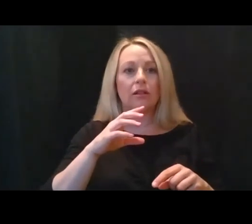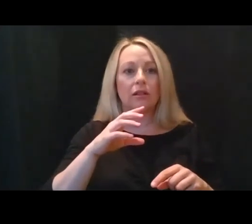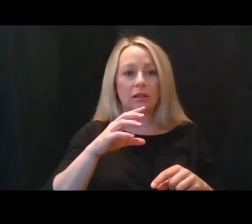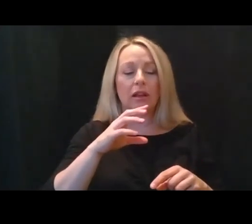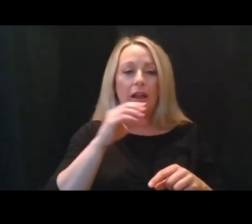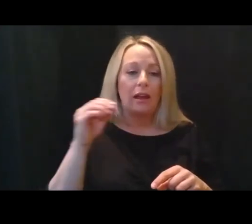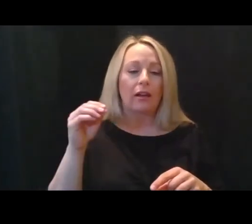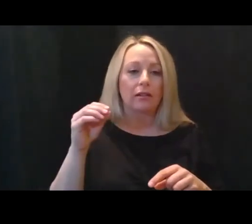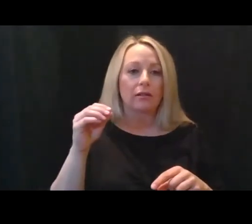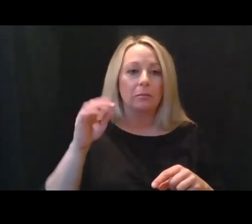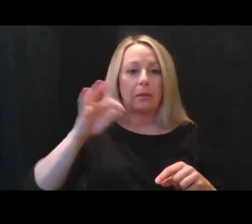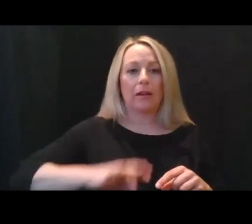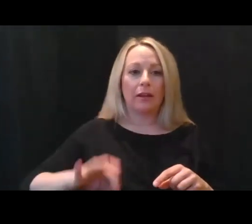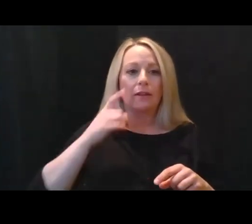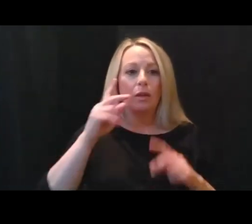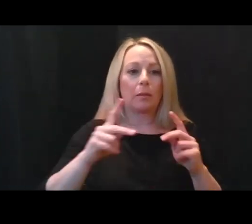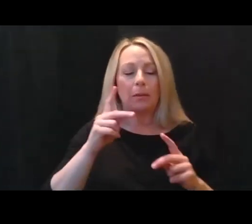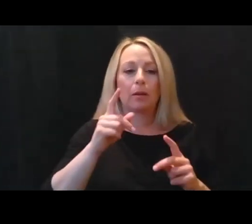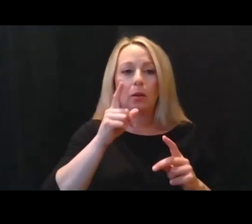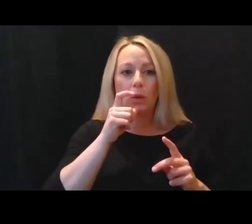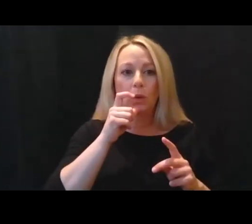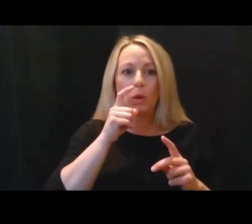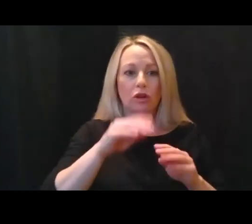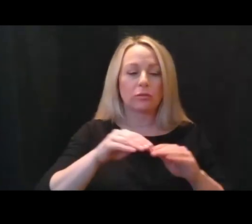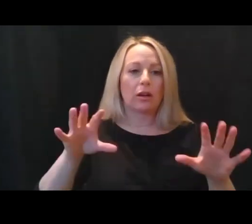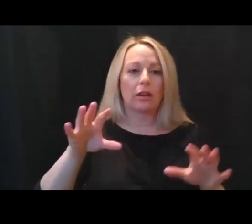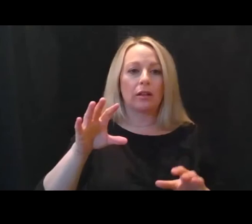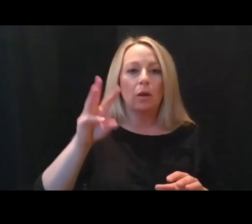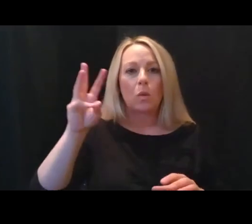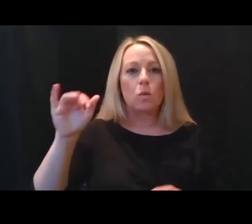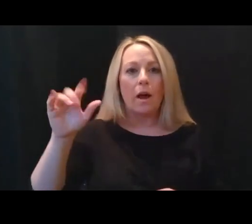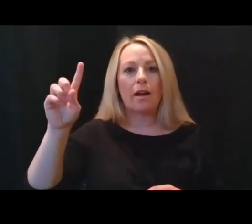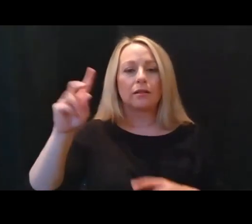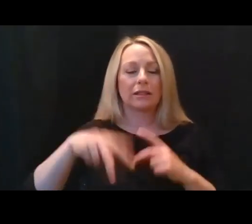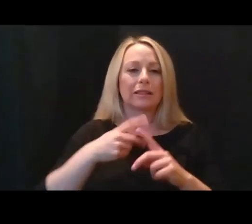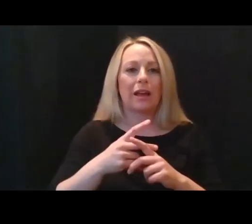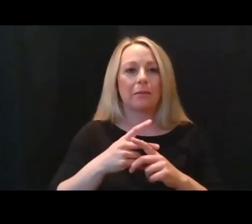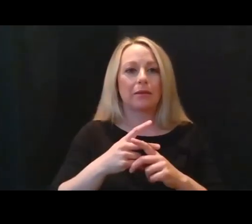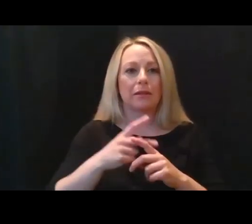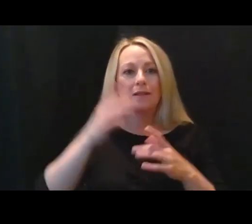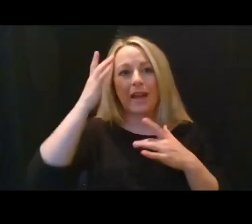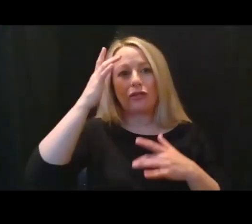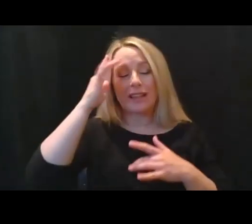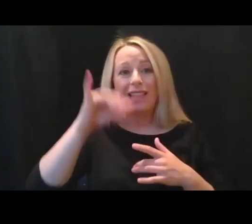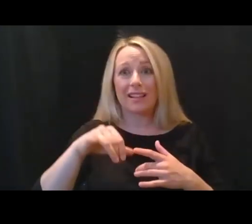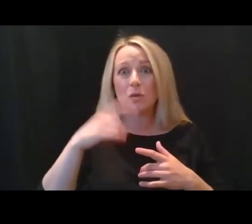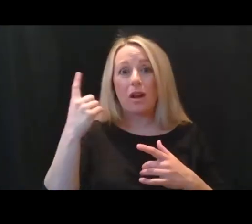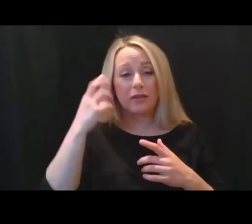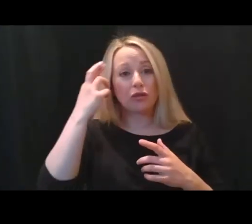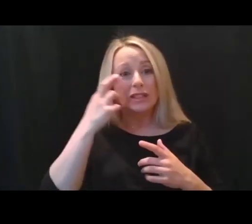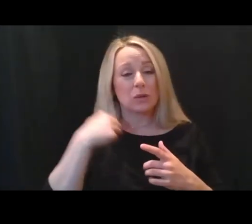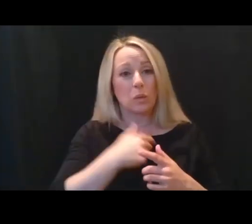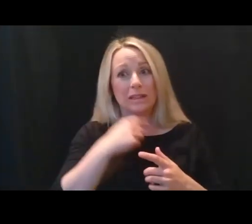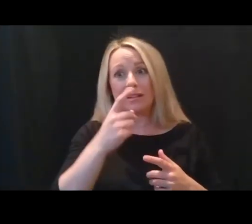virus. And this is one of the 12 reasons we continue to tell people it's critical